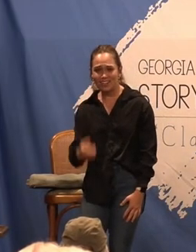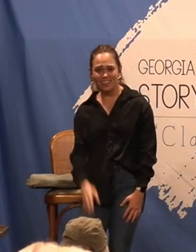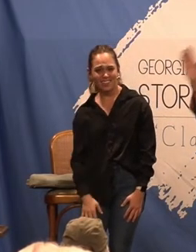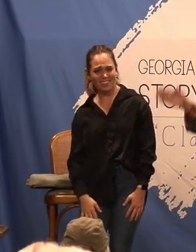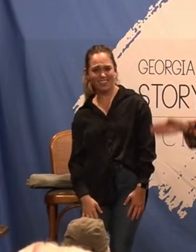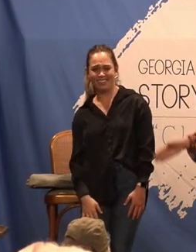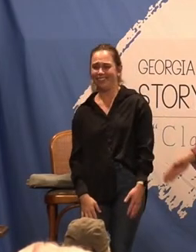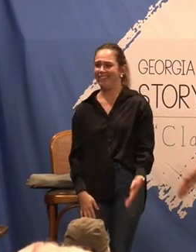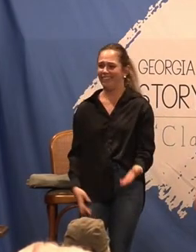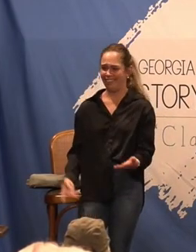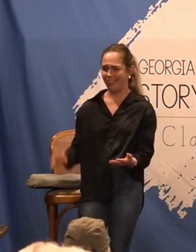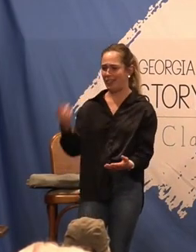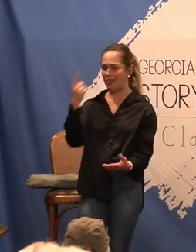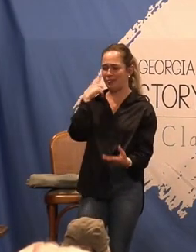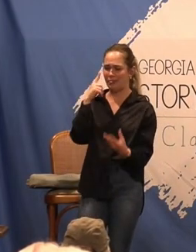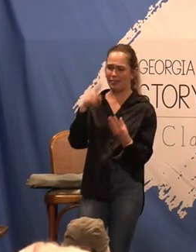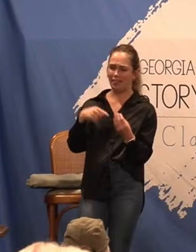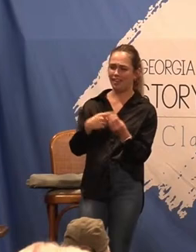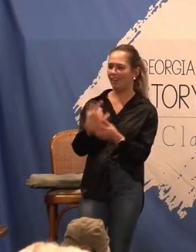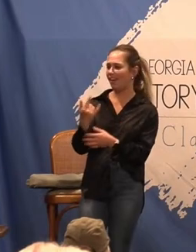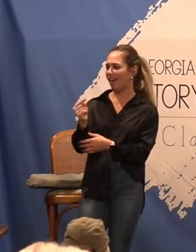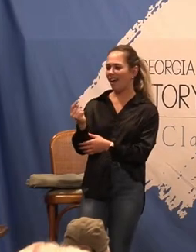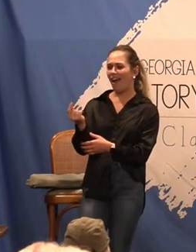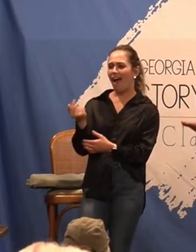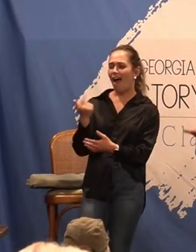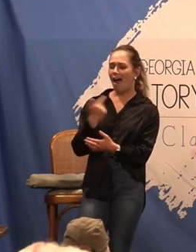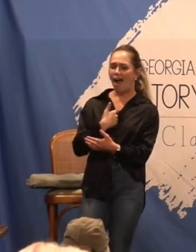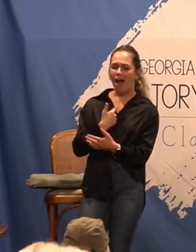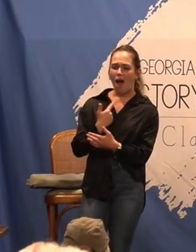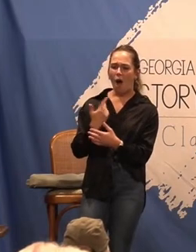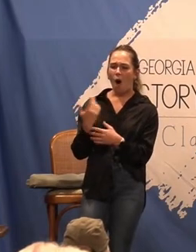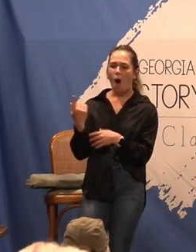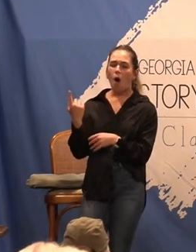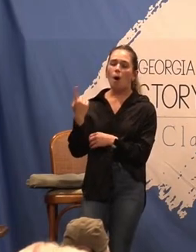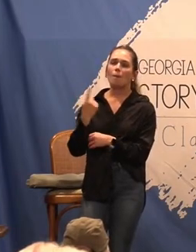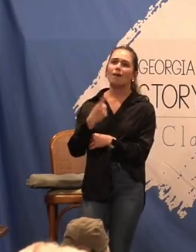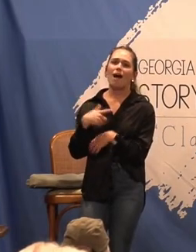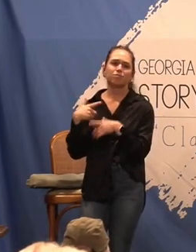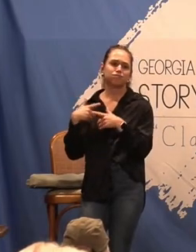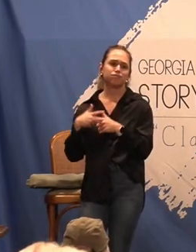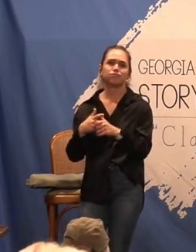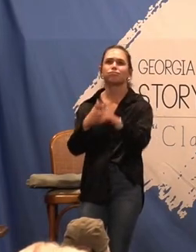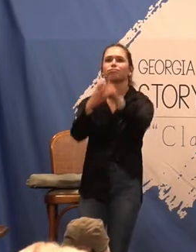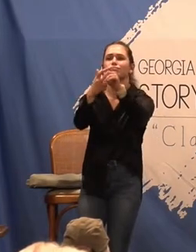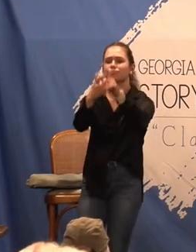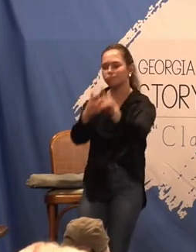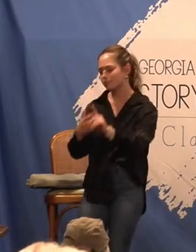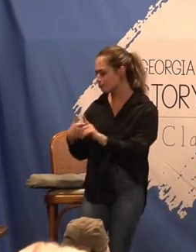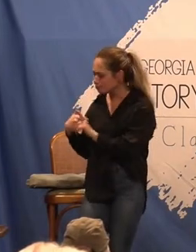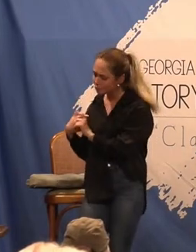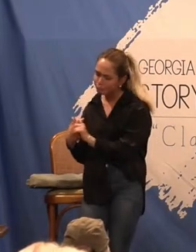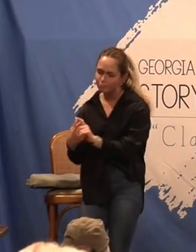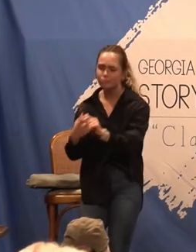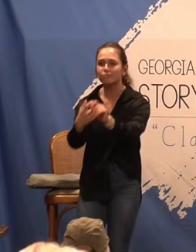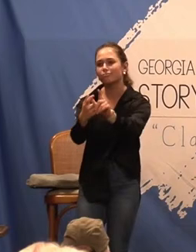said, man, think about it. I spend all my days running up the hill and down the hill and up the hill and down the hill chasing